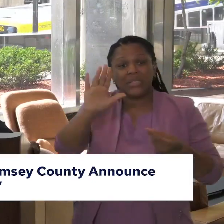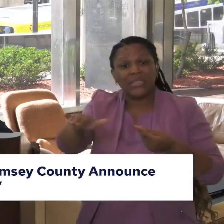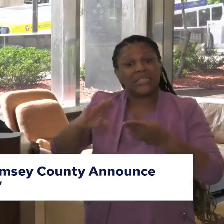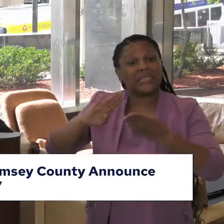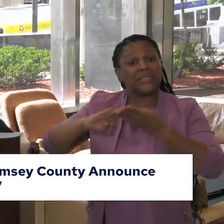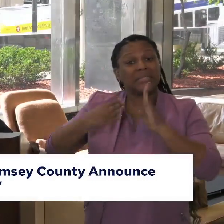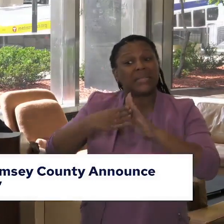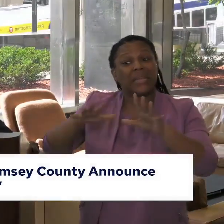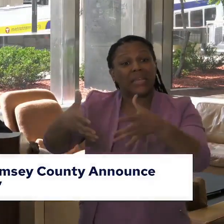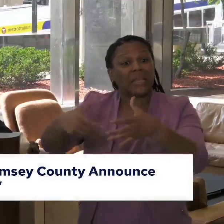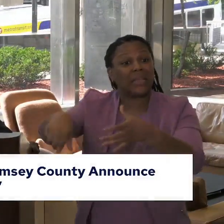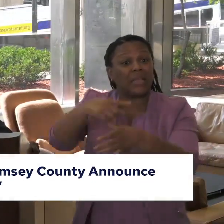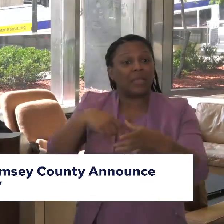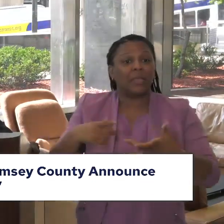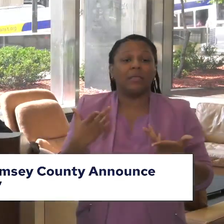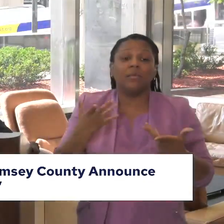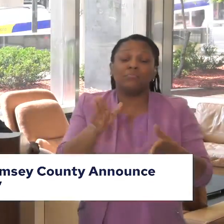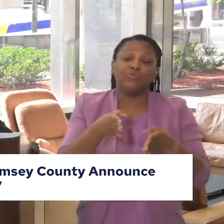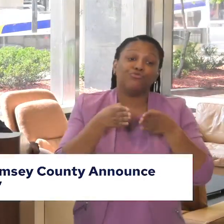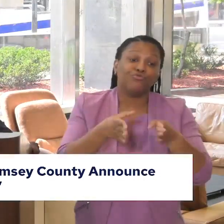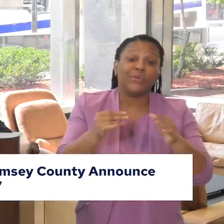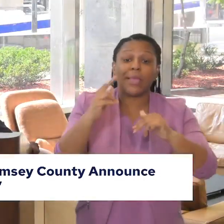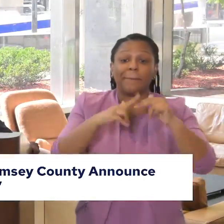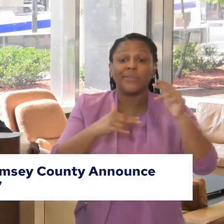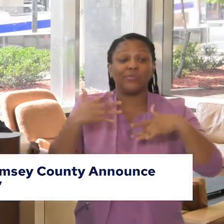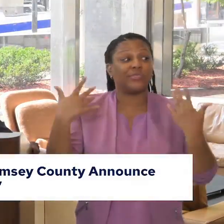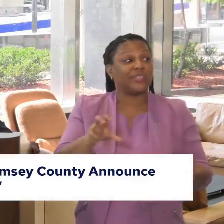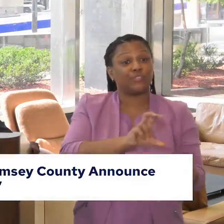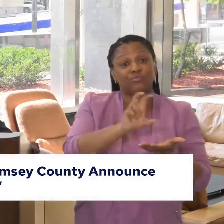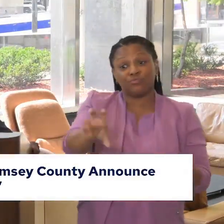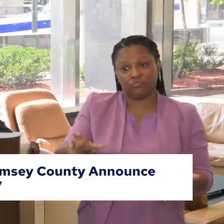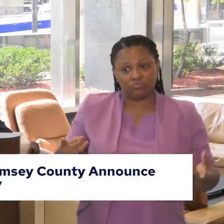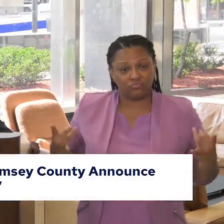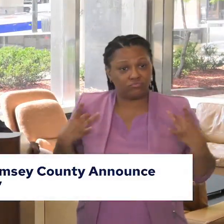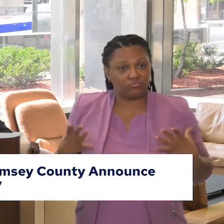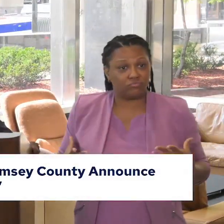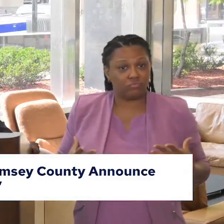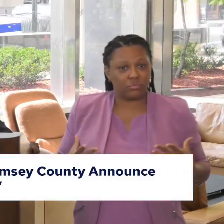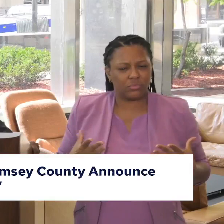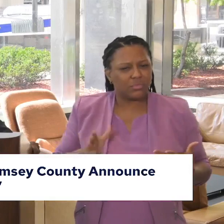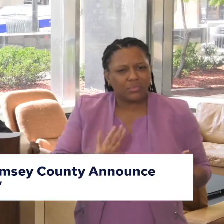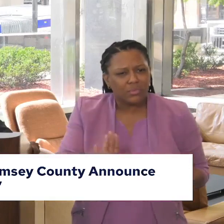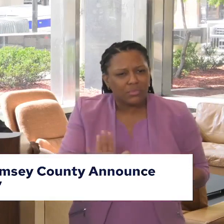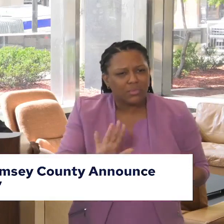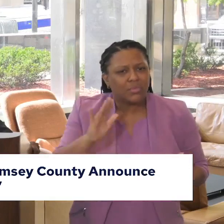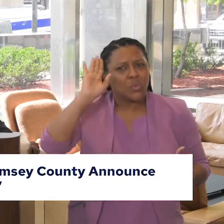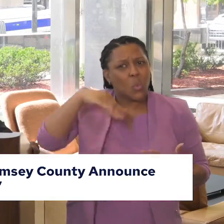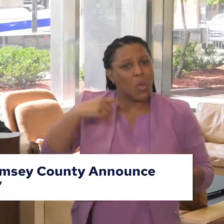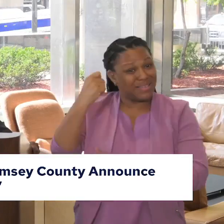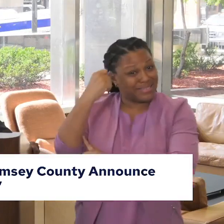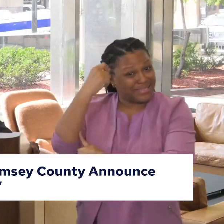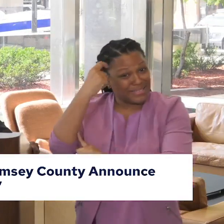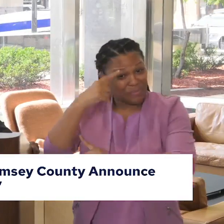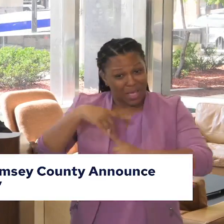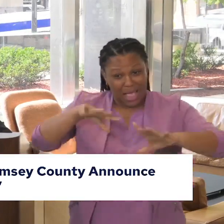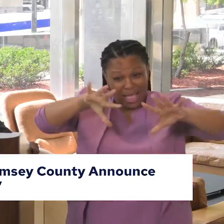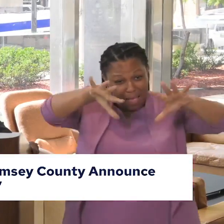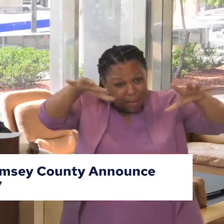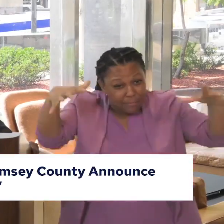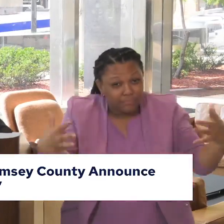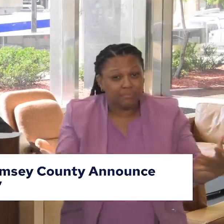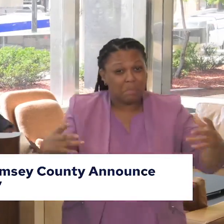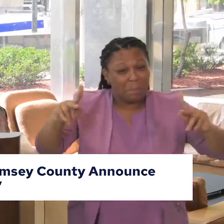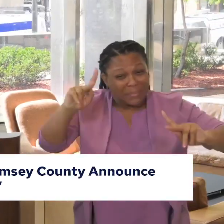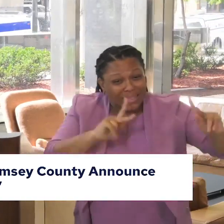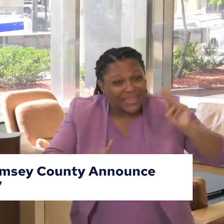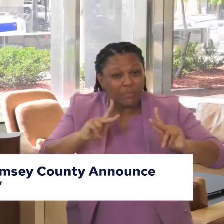collection of streets and buildings. We know that St. Paul is a collection of people and families. And so our